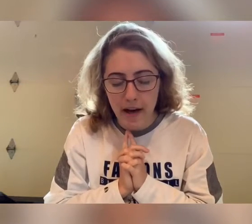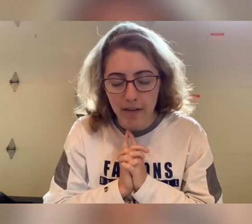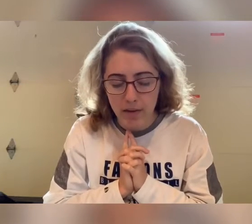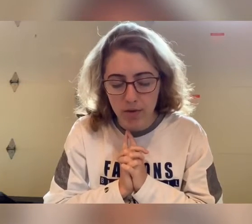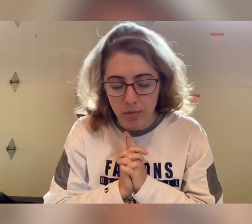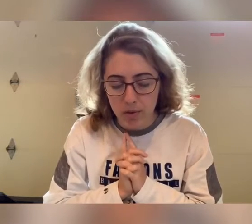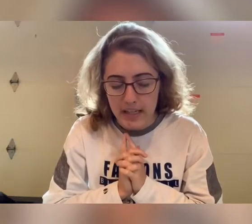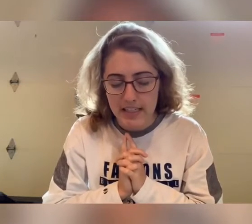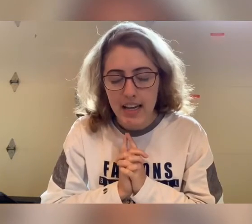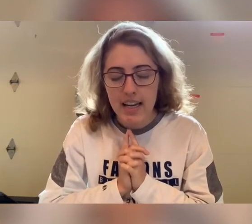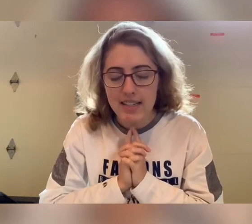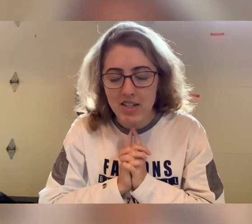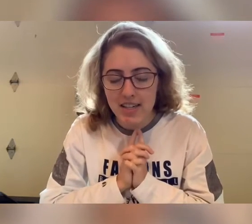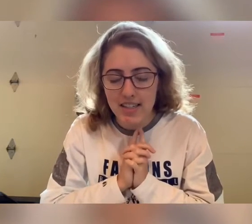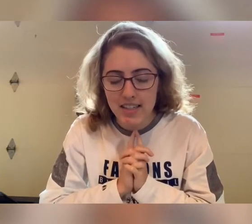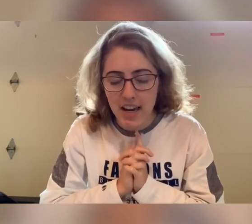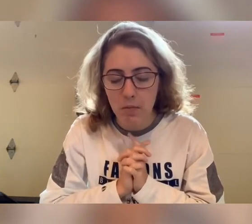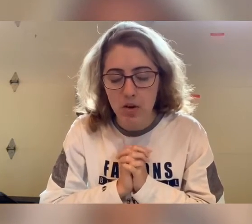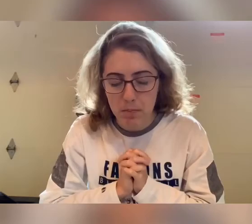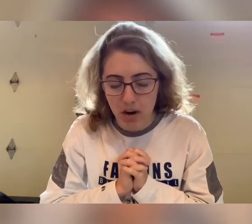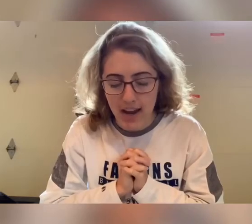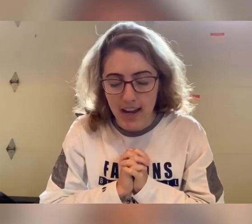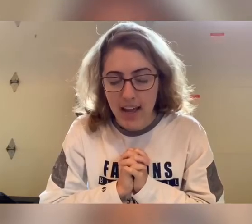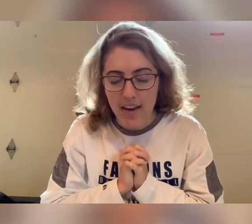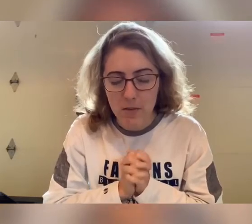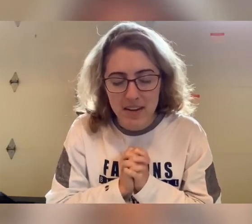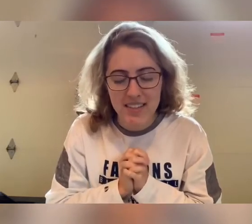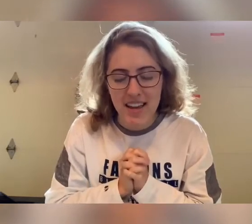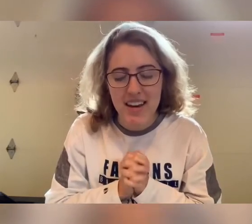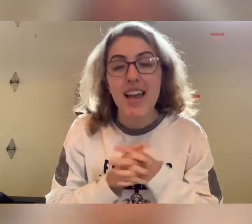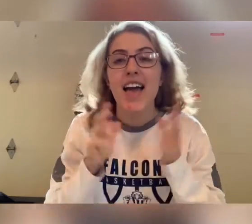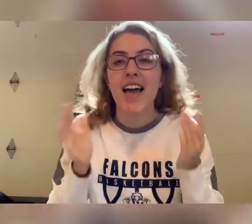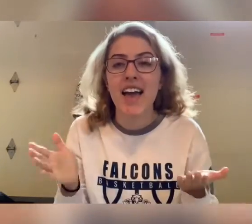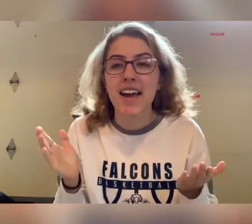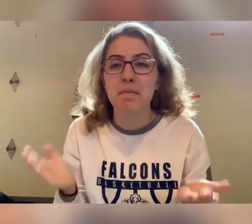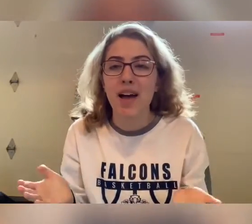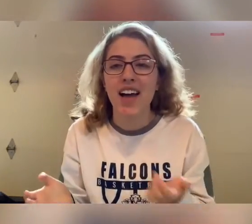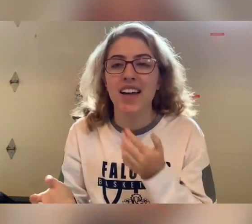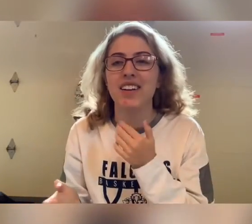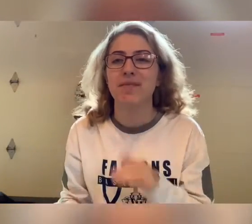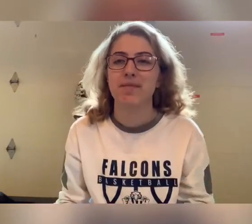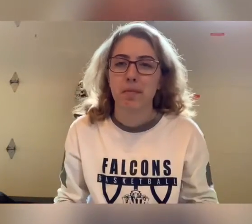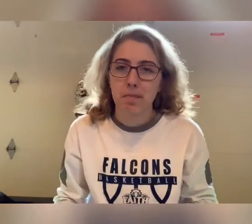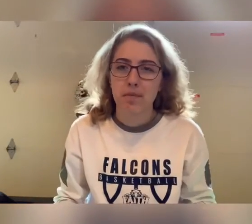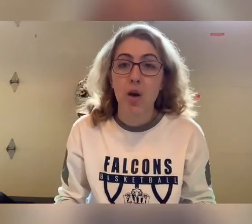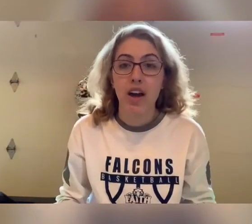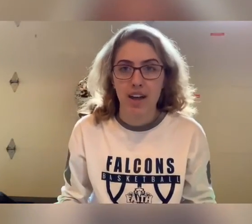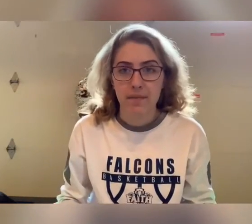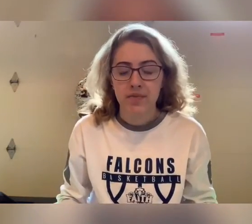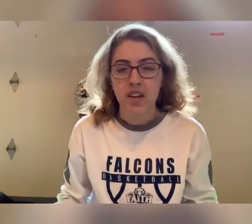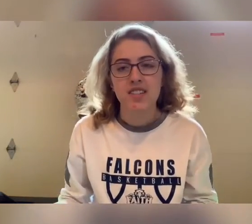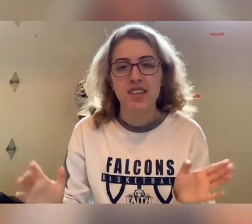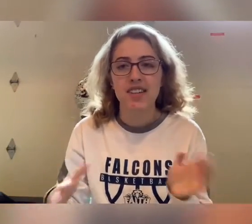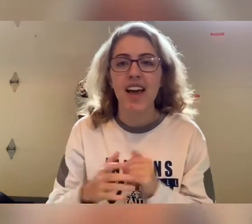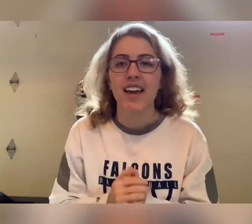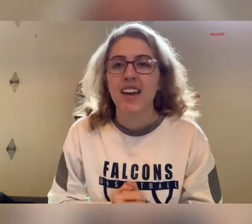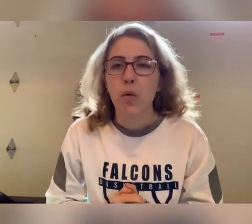you through this. In Jesus' name we pray. And everybody said, Amen. Okay, today we